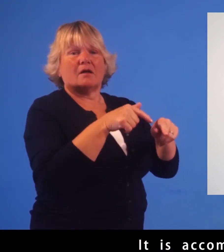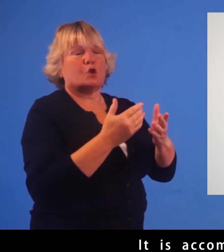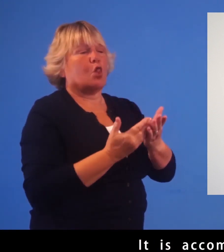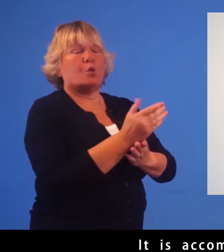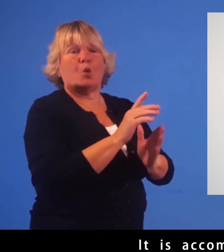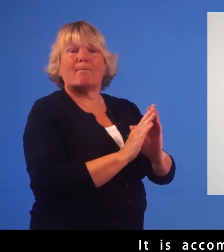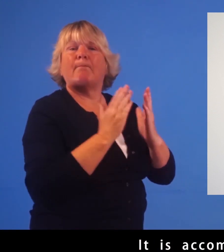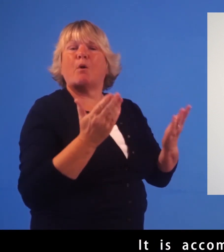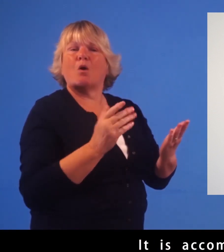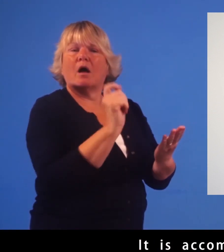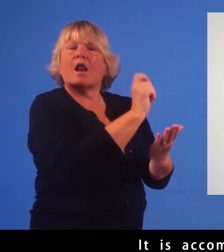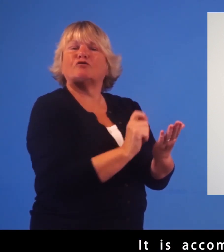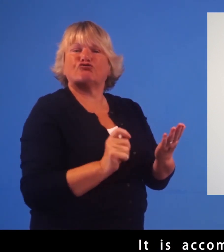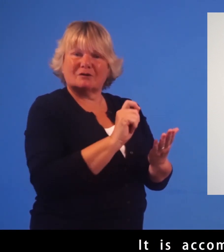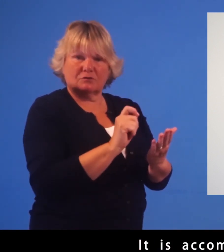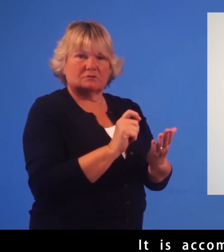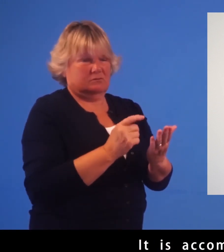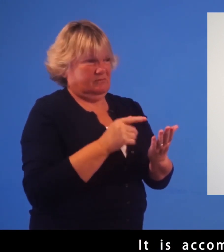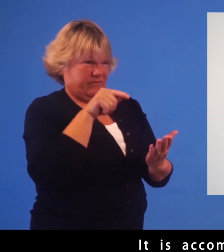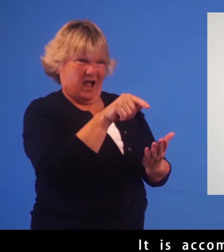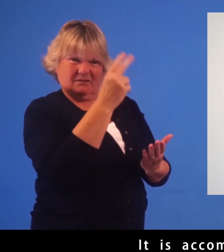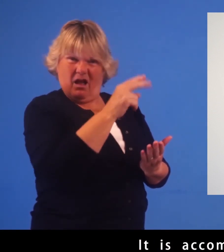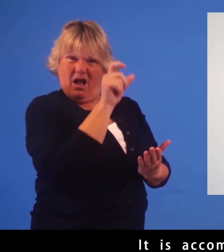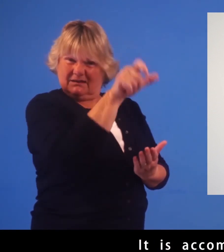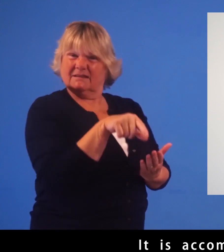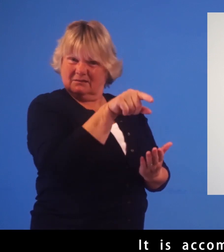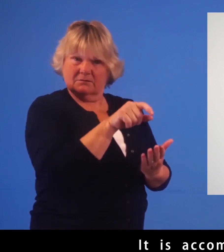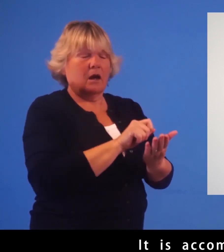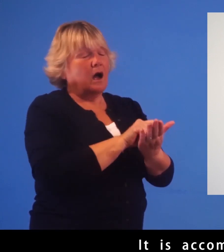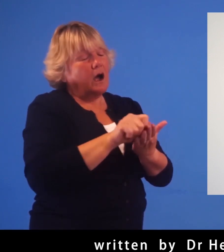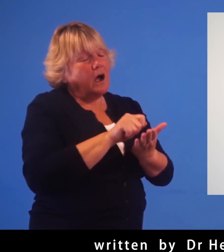It is accompanied by an illustrated book on the artist,